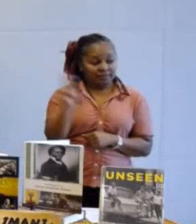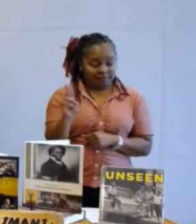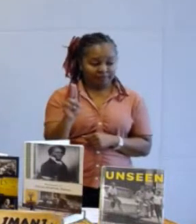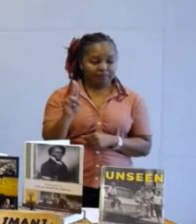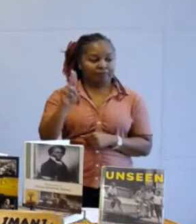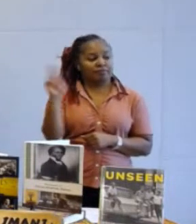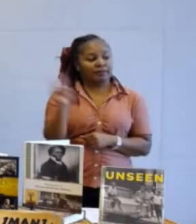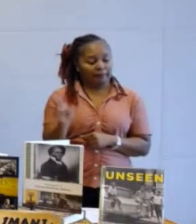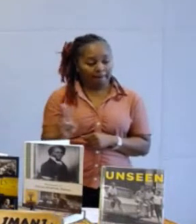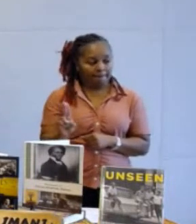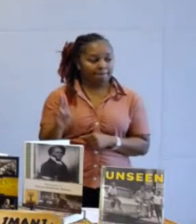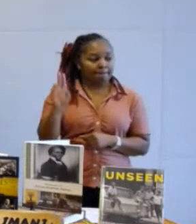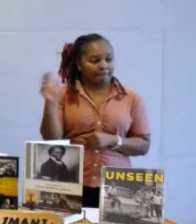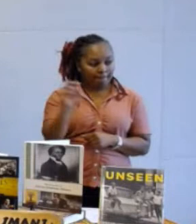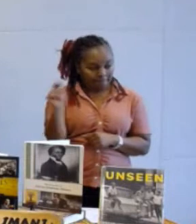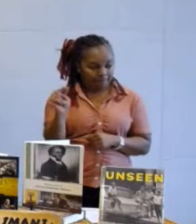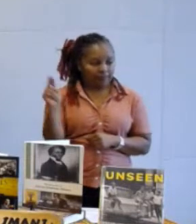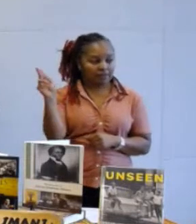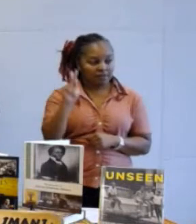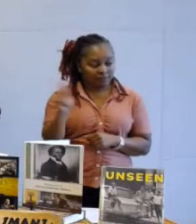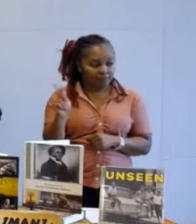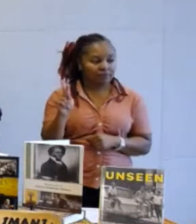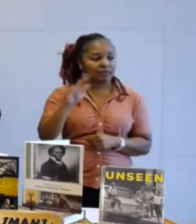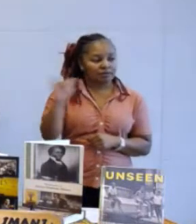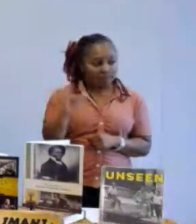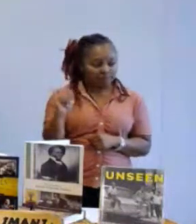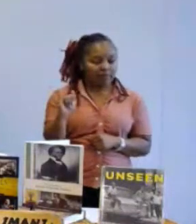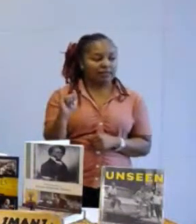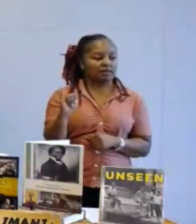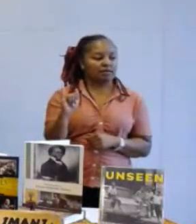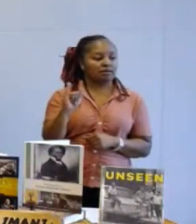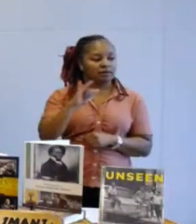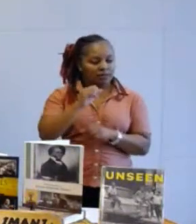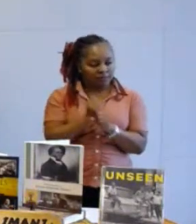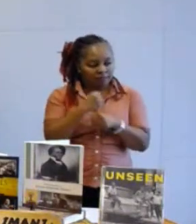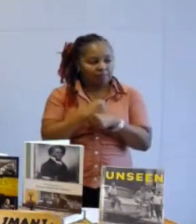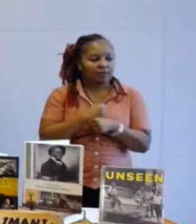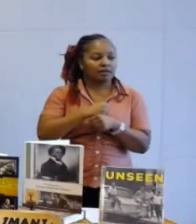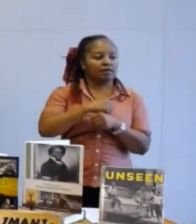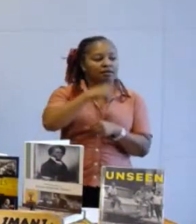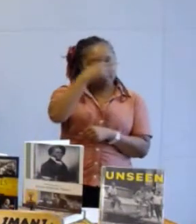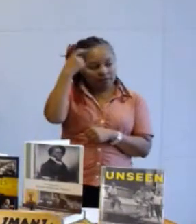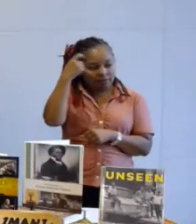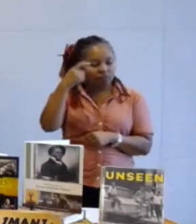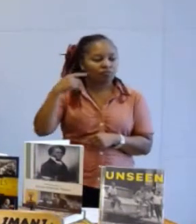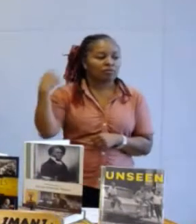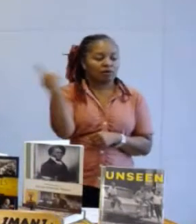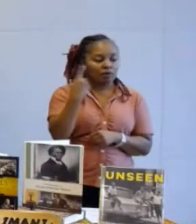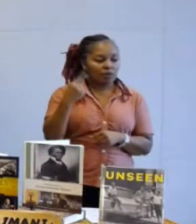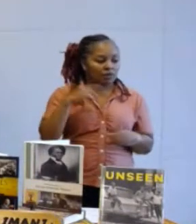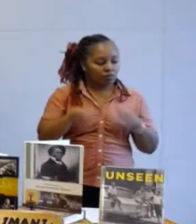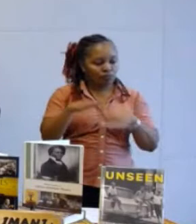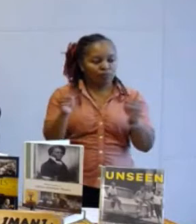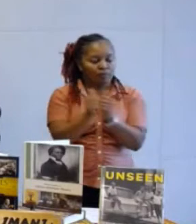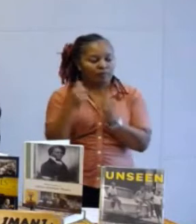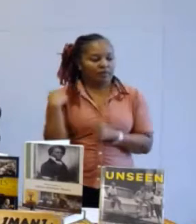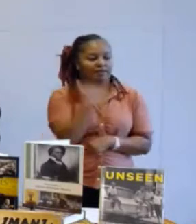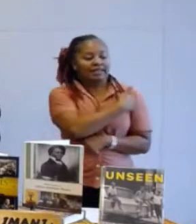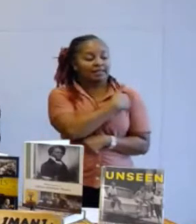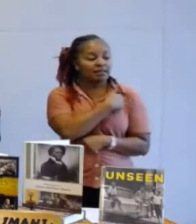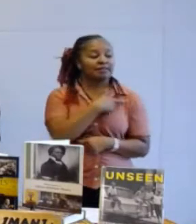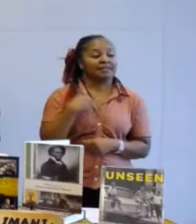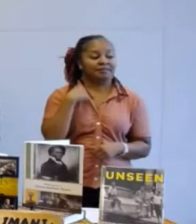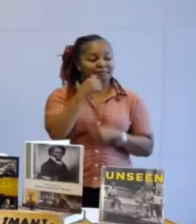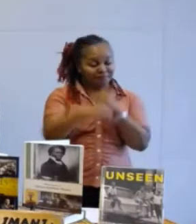nia, kuumba, and imani. And may the wisdom of our ancestors always walk with us. May the years meet